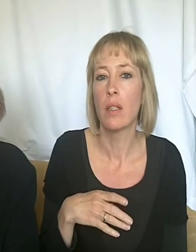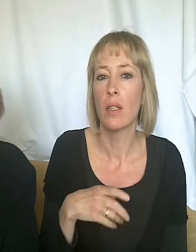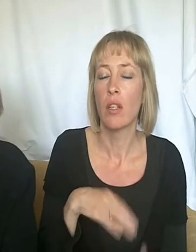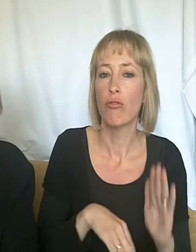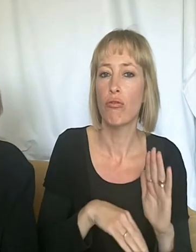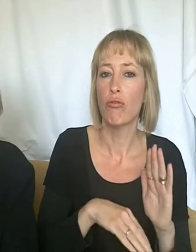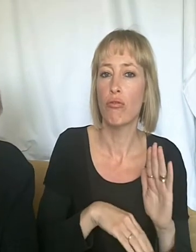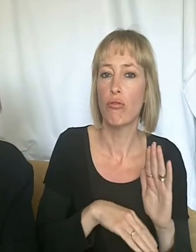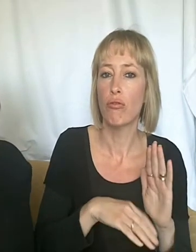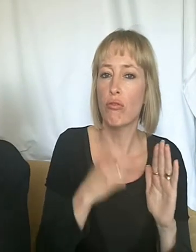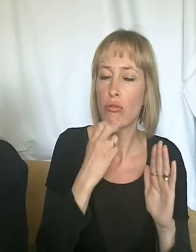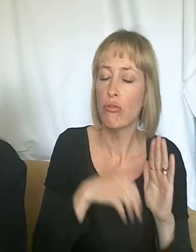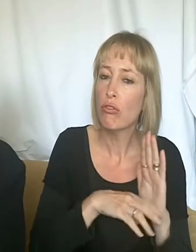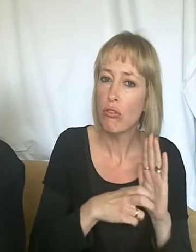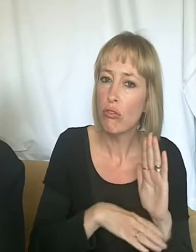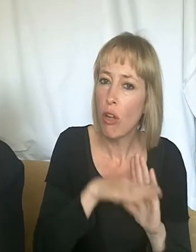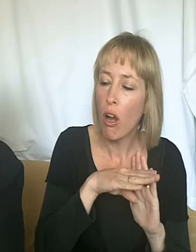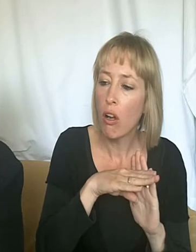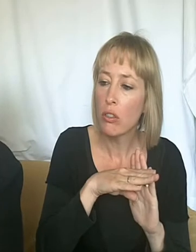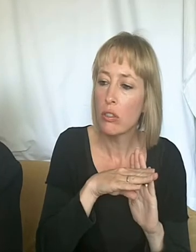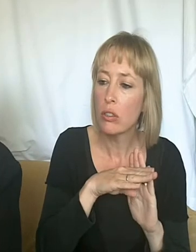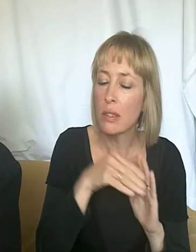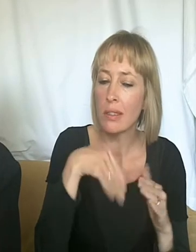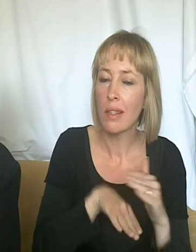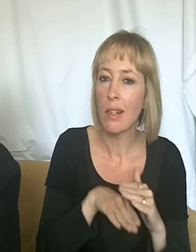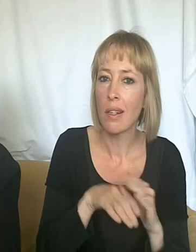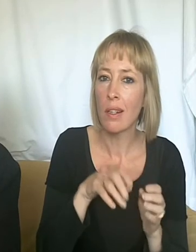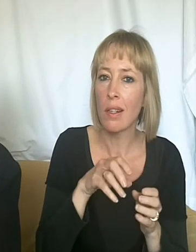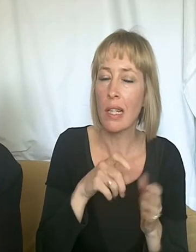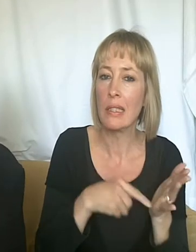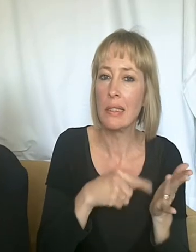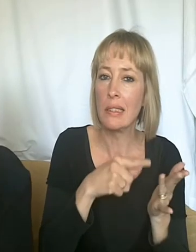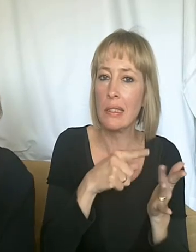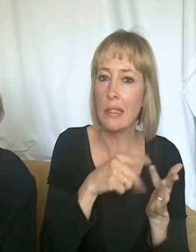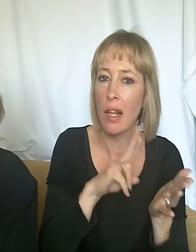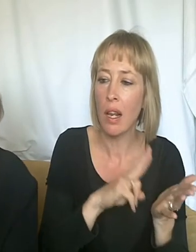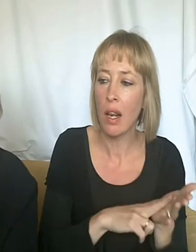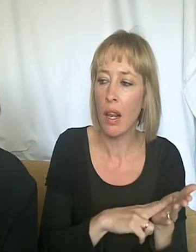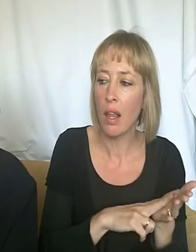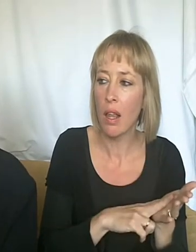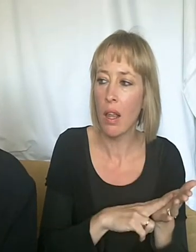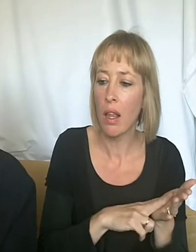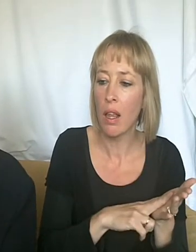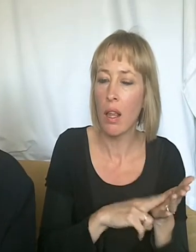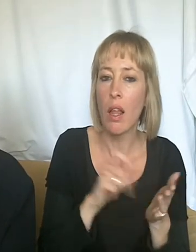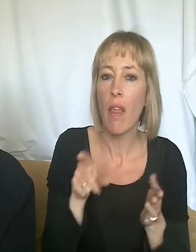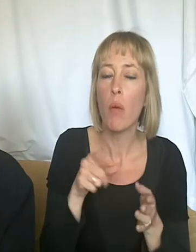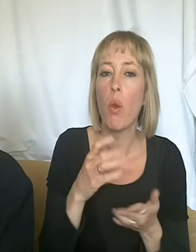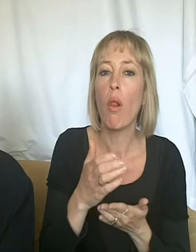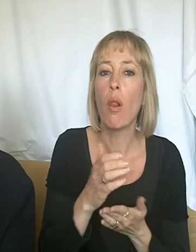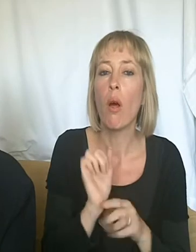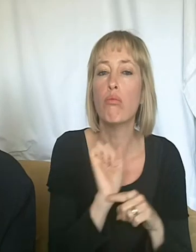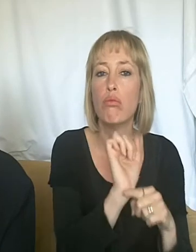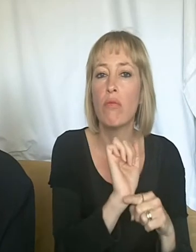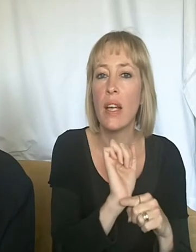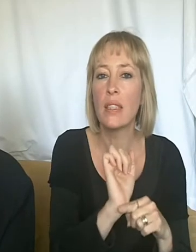tin. The tin stops anything happening if the battery should catch on fire,